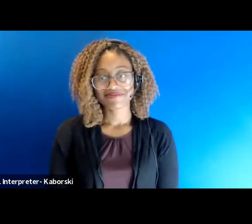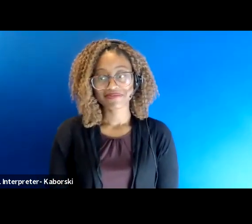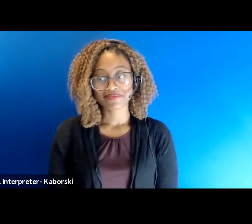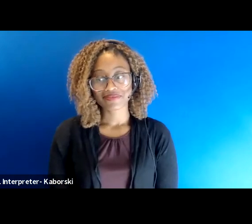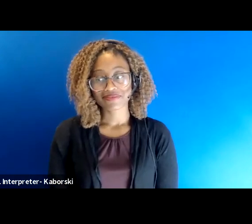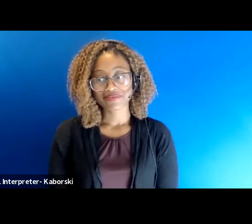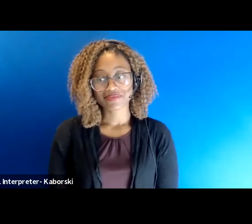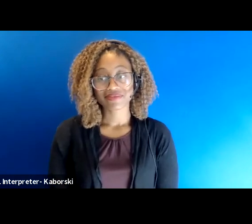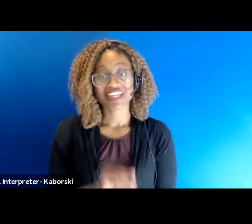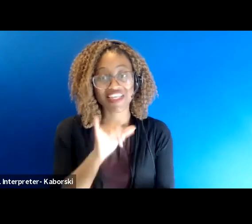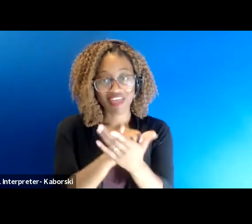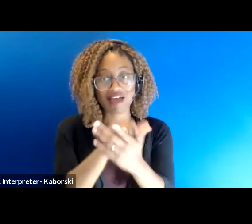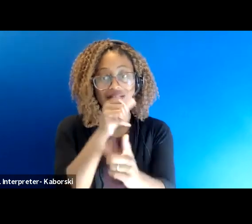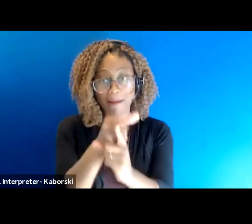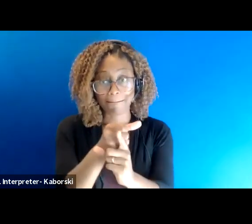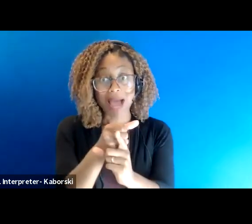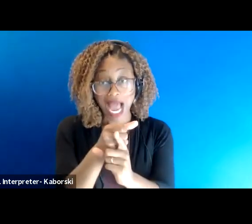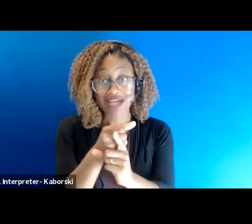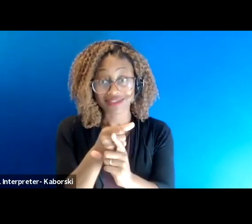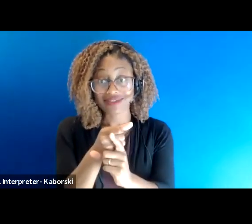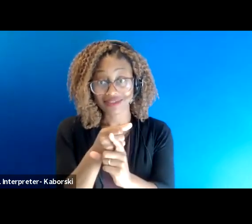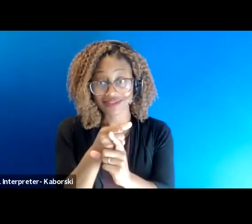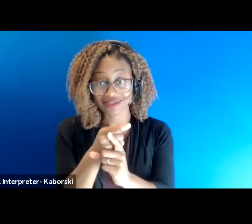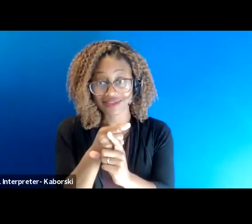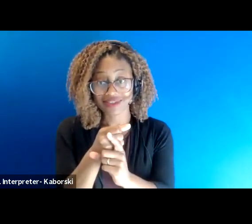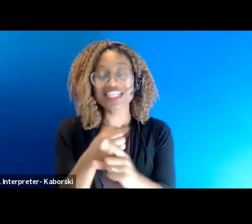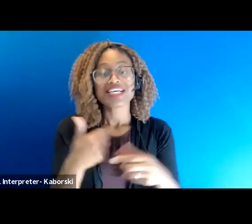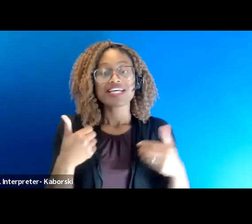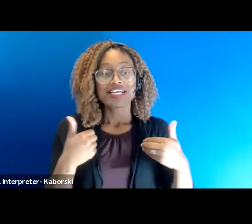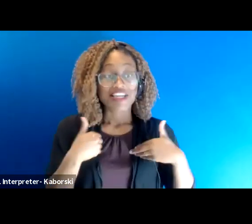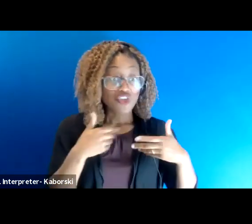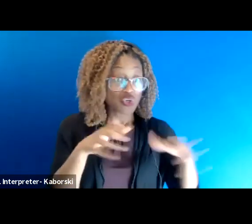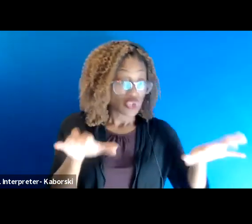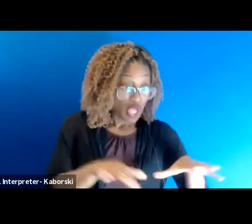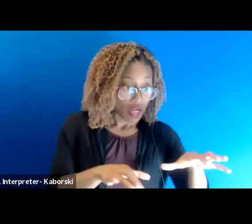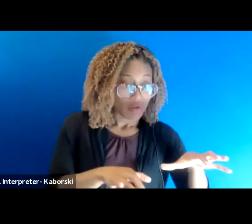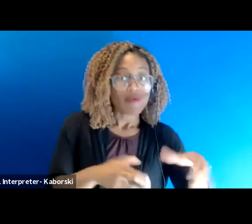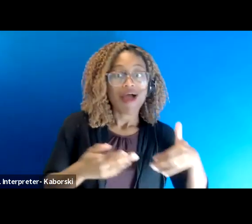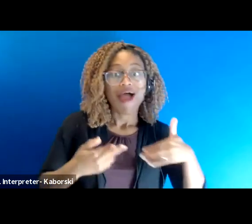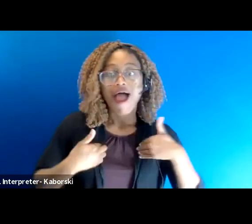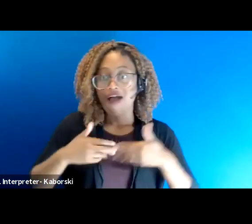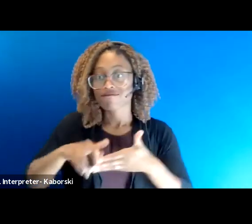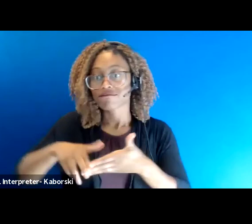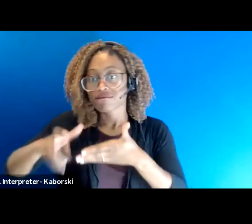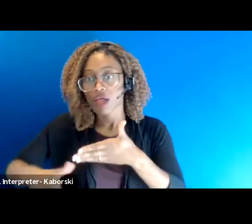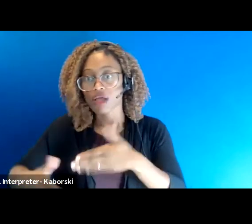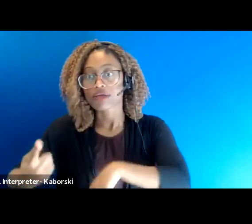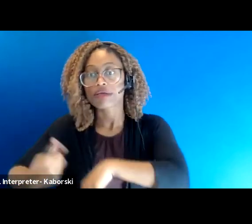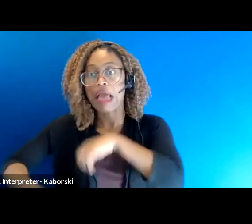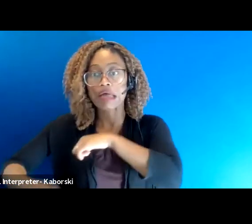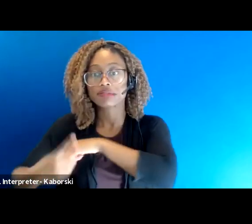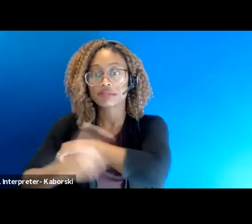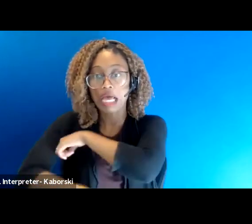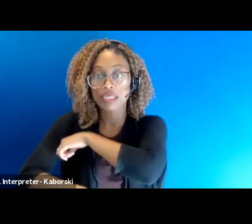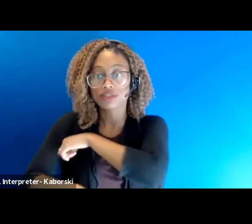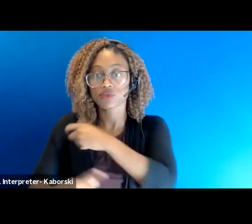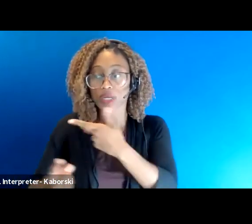That has an impact. That has a consequence. That says that even though that there's